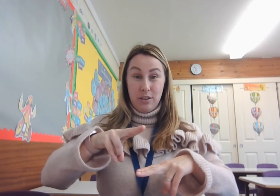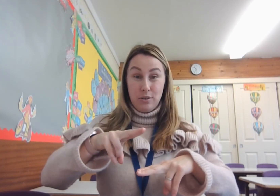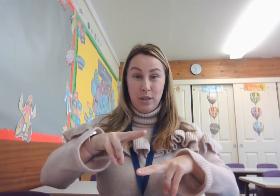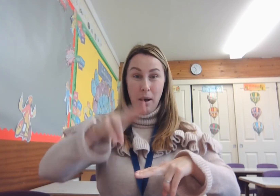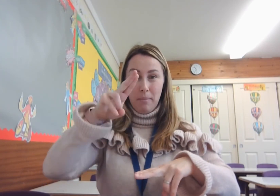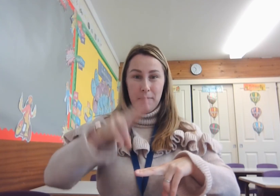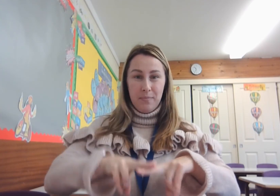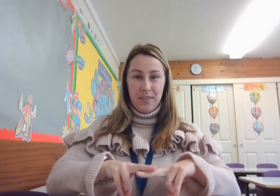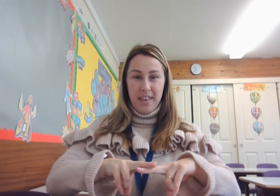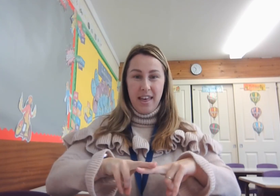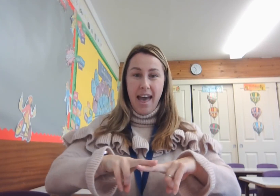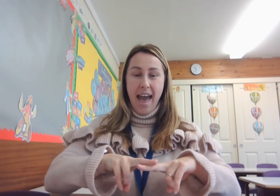top. F.